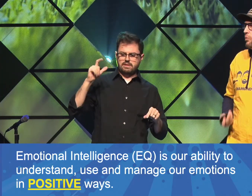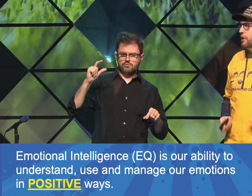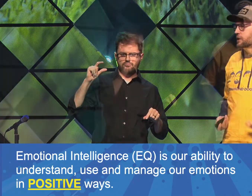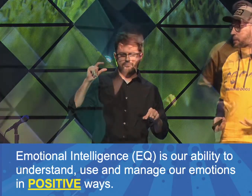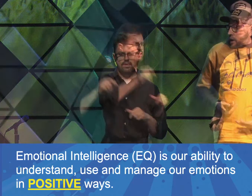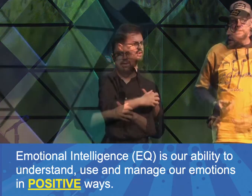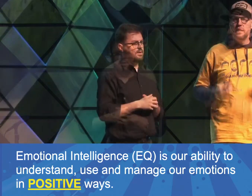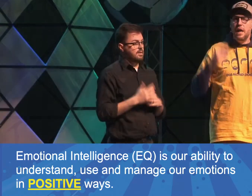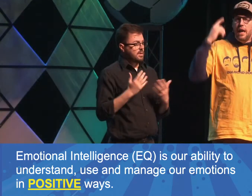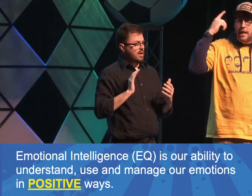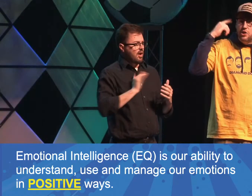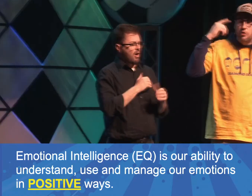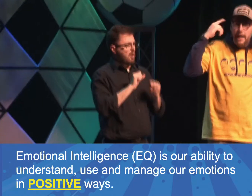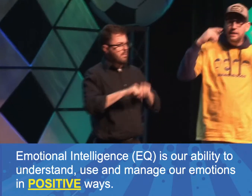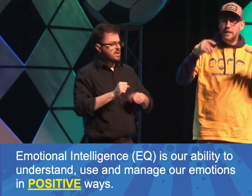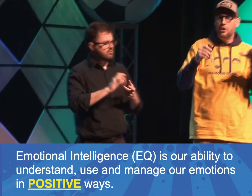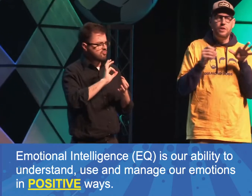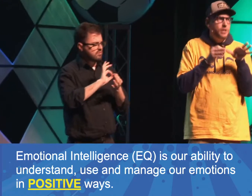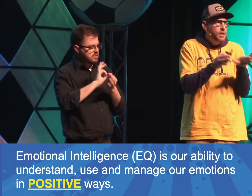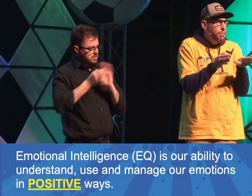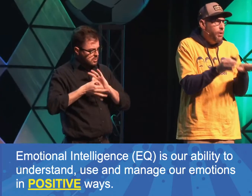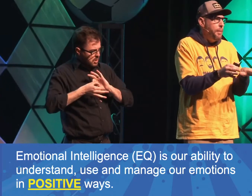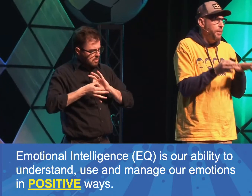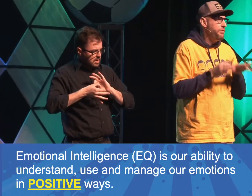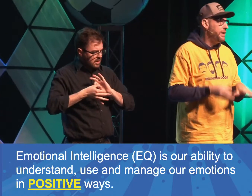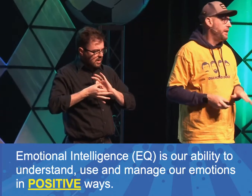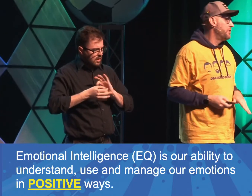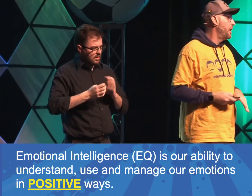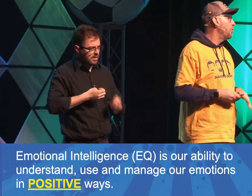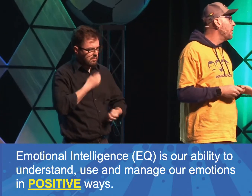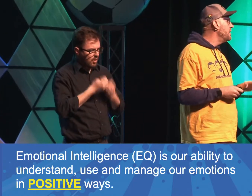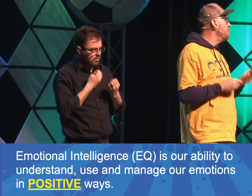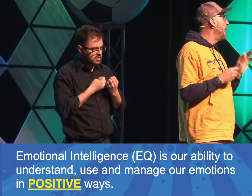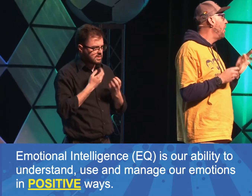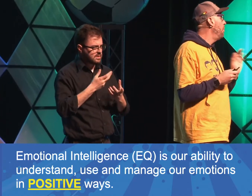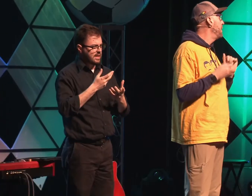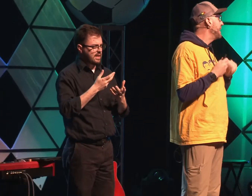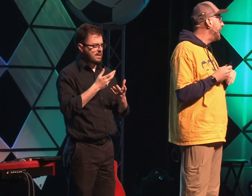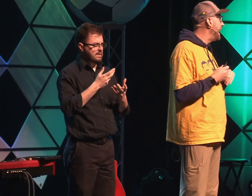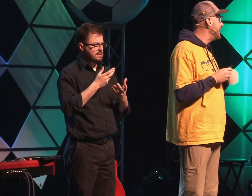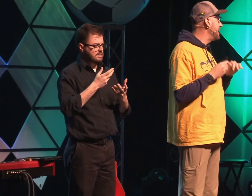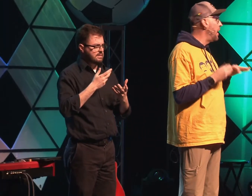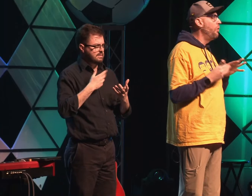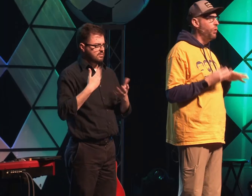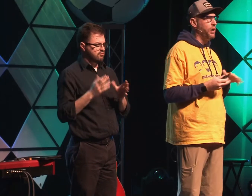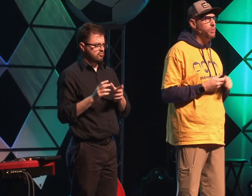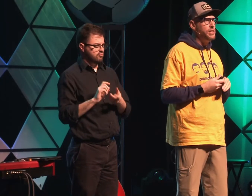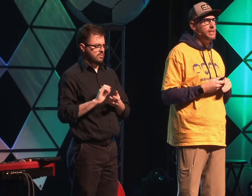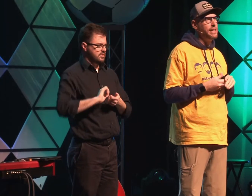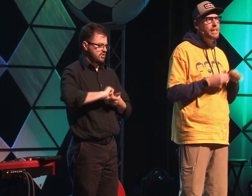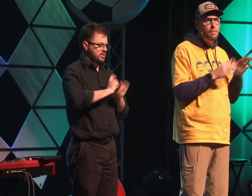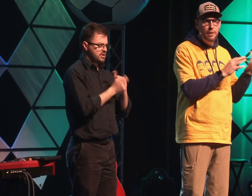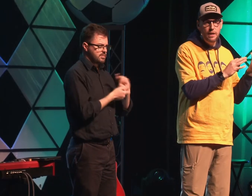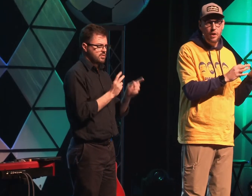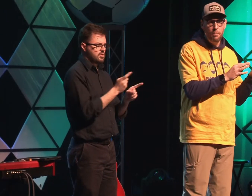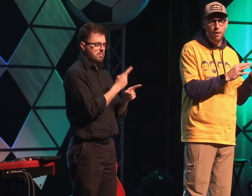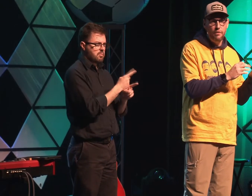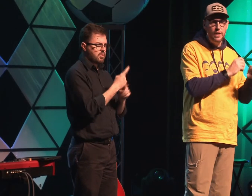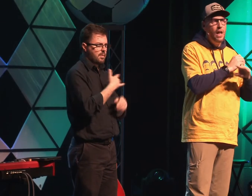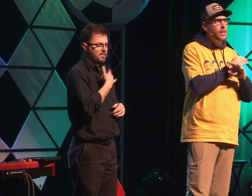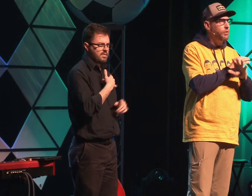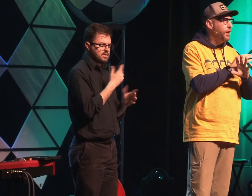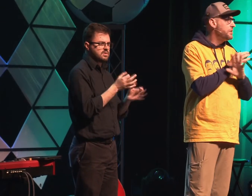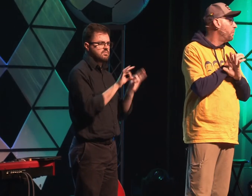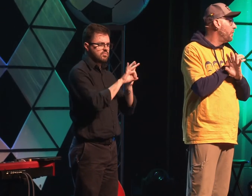emotions that we're experiencing and translate those into the proper feelings, right? According to helpguide.org, which is an independent